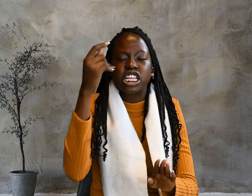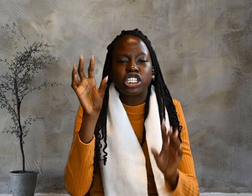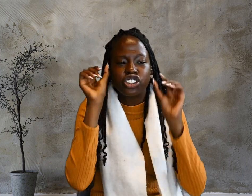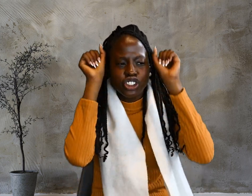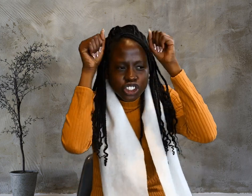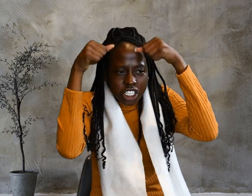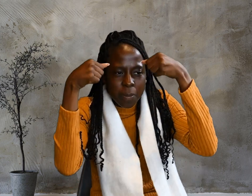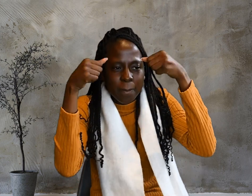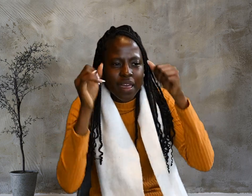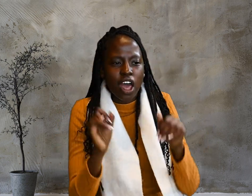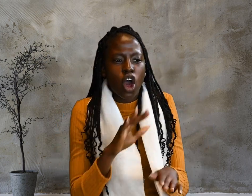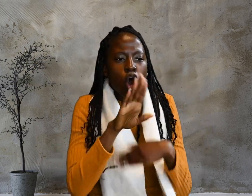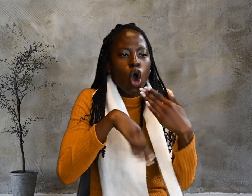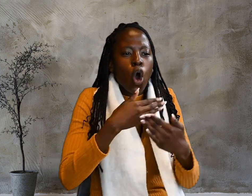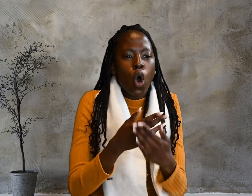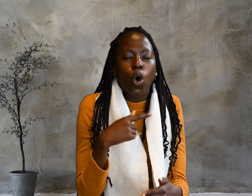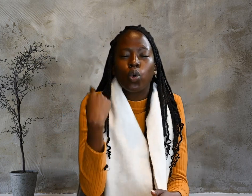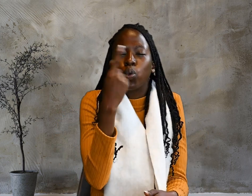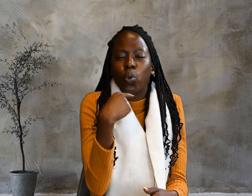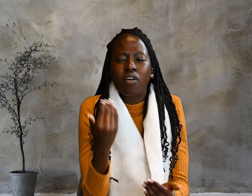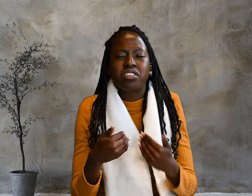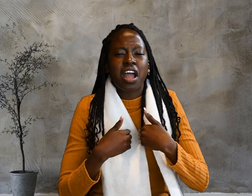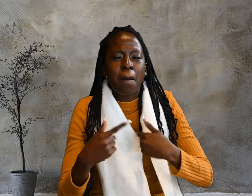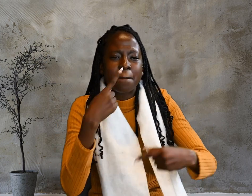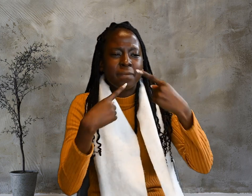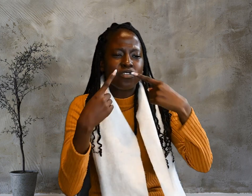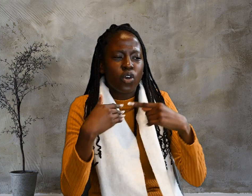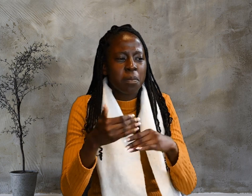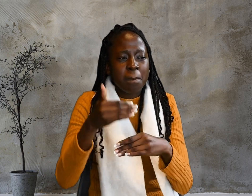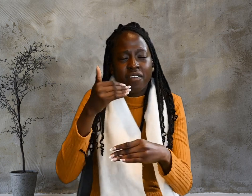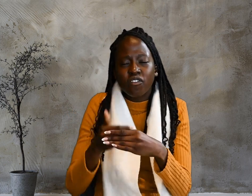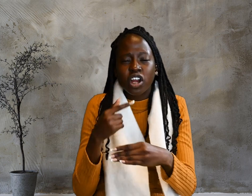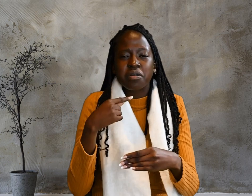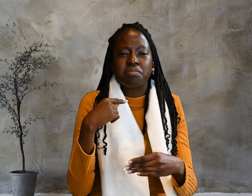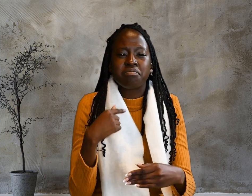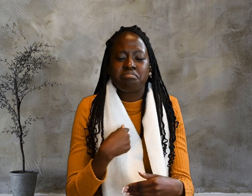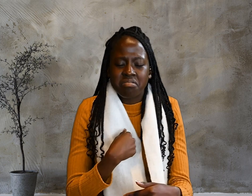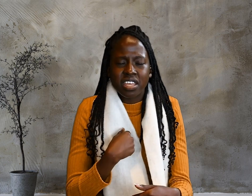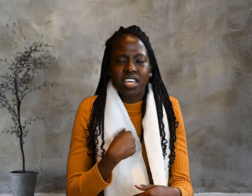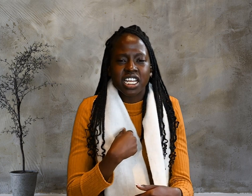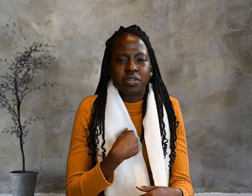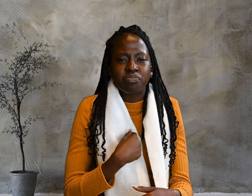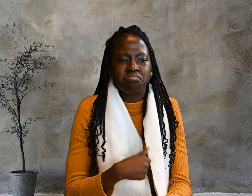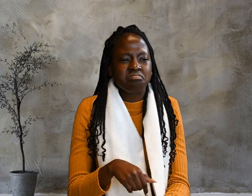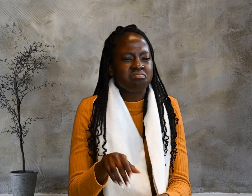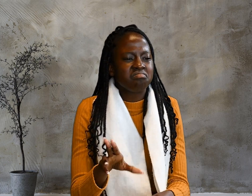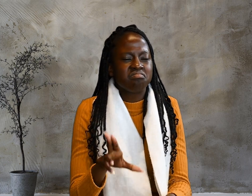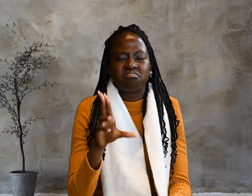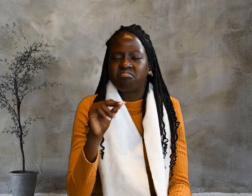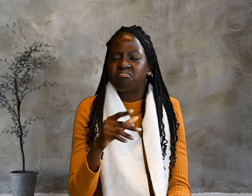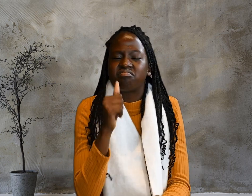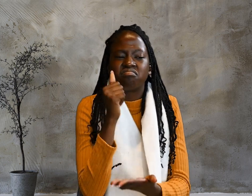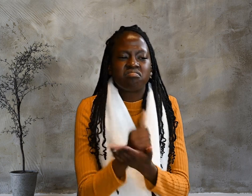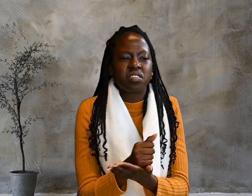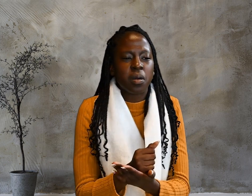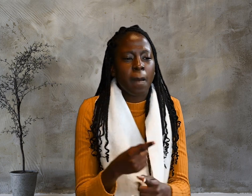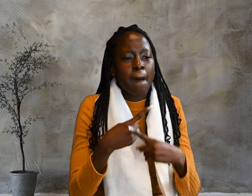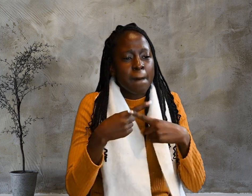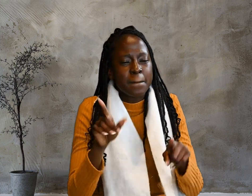sheep. All who have come before me are thieves and robbers, but the